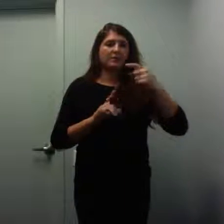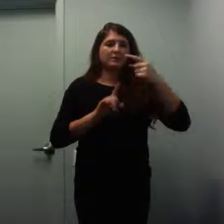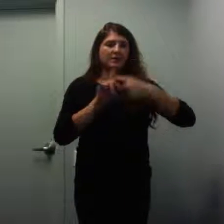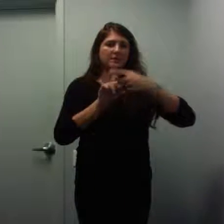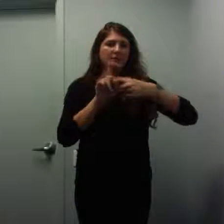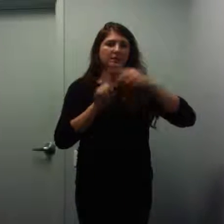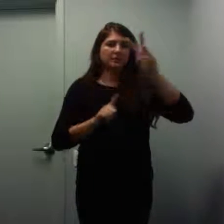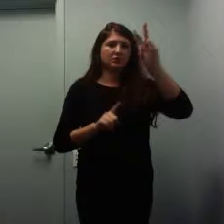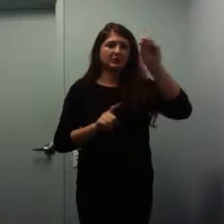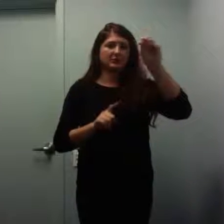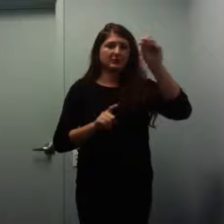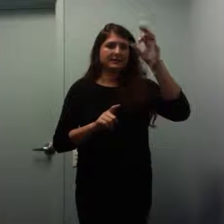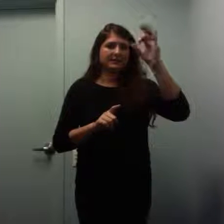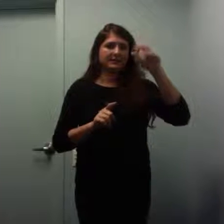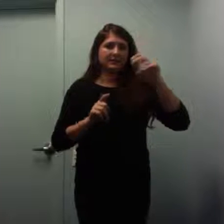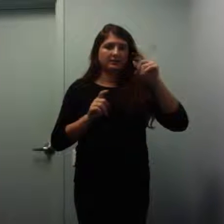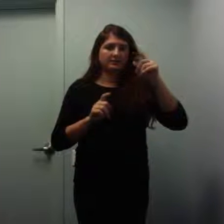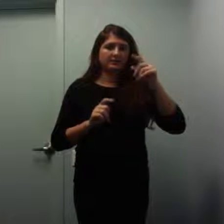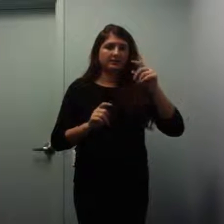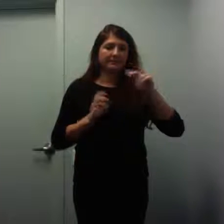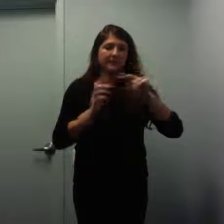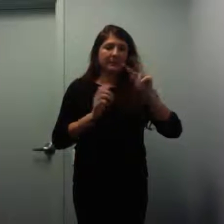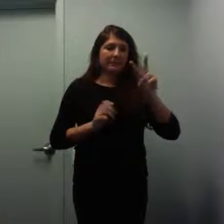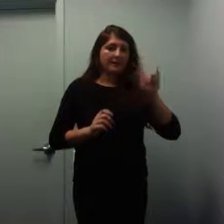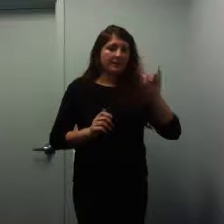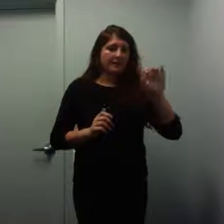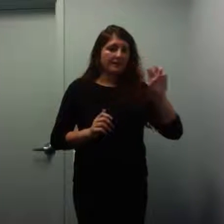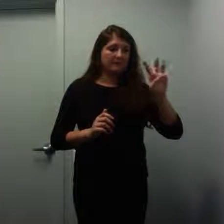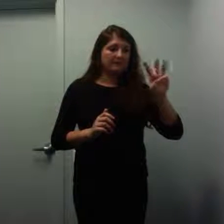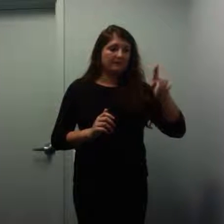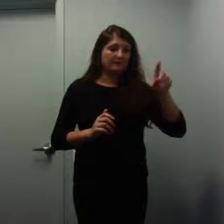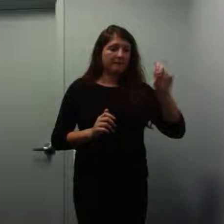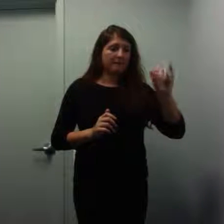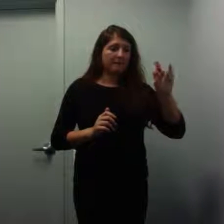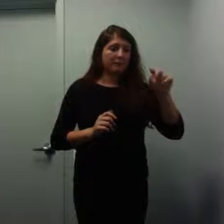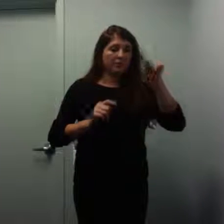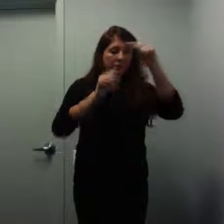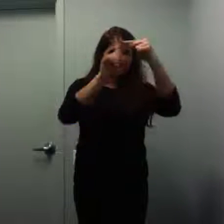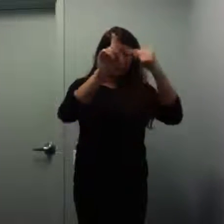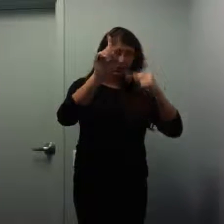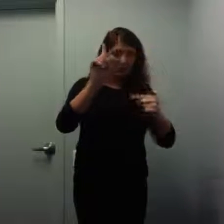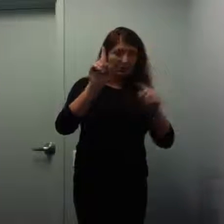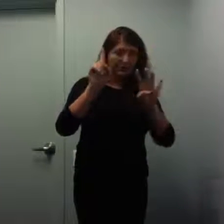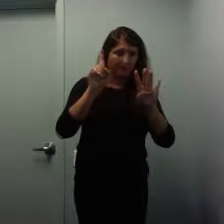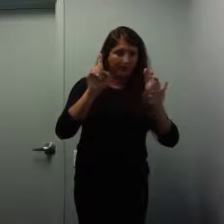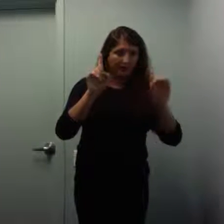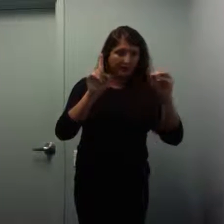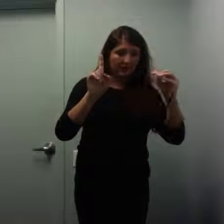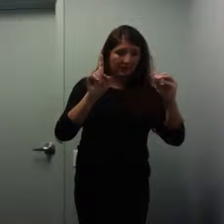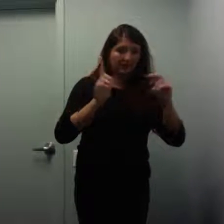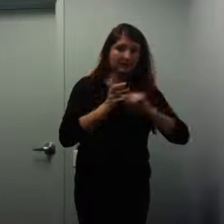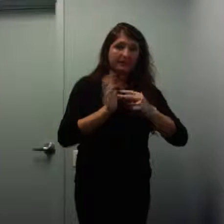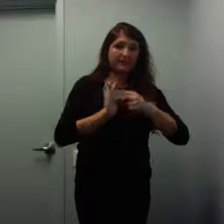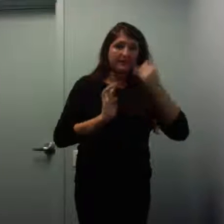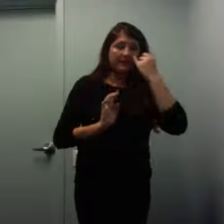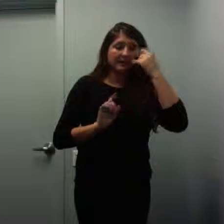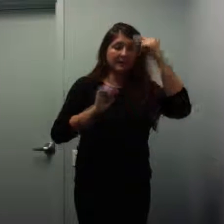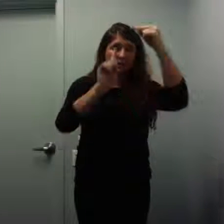That meant that if it got down to 48 degrees or 47 degrees or whatever last night, and I went tiptoeing